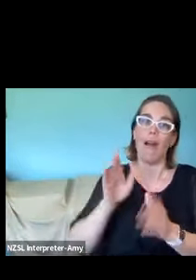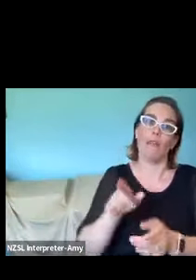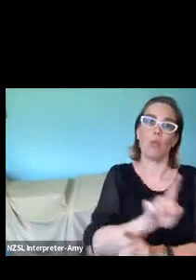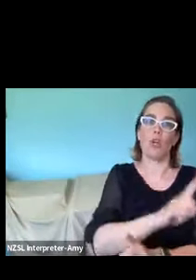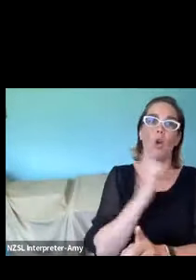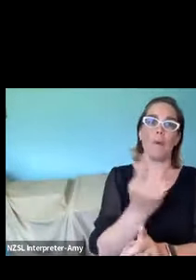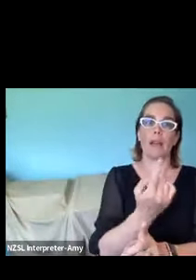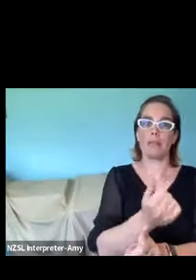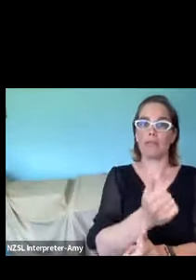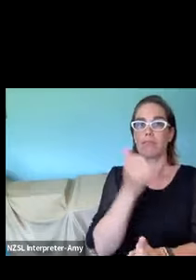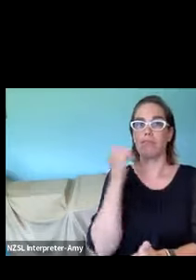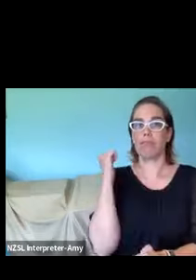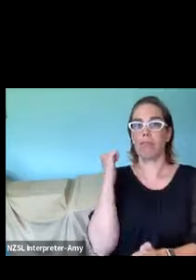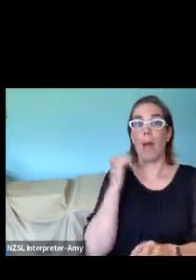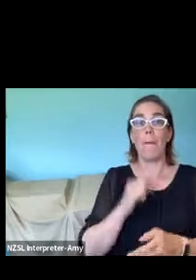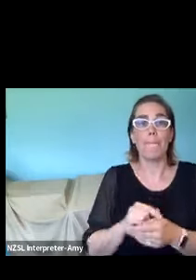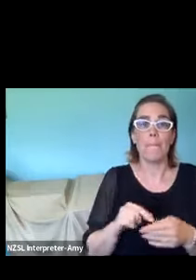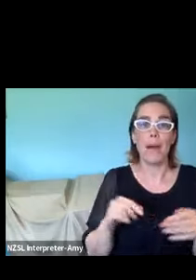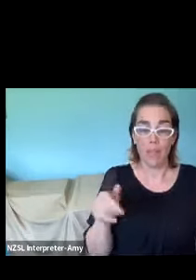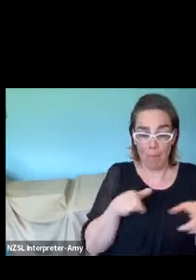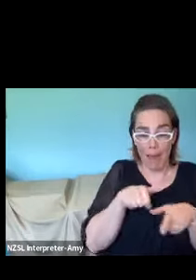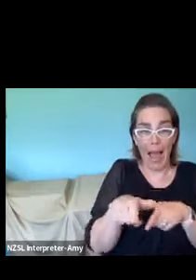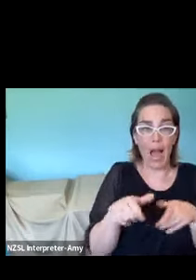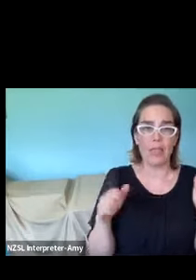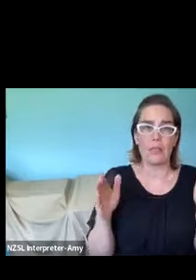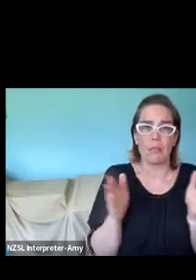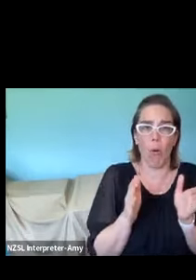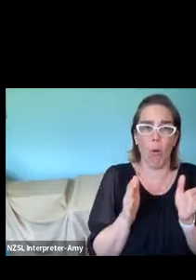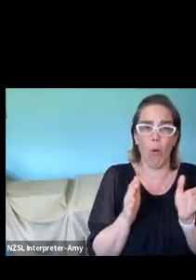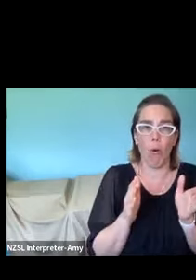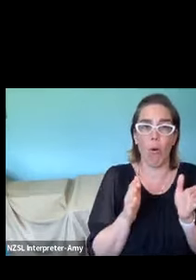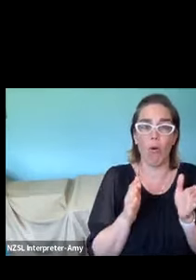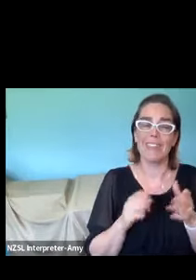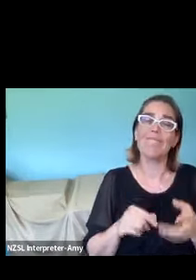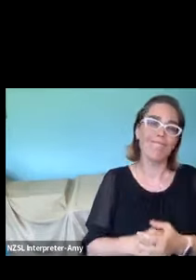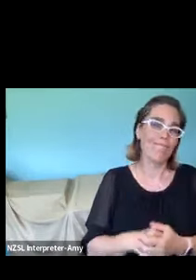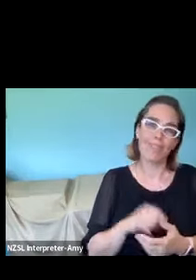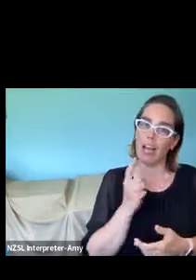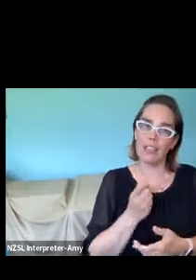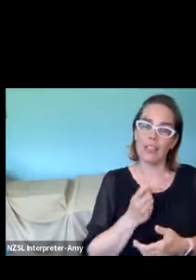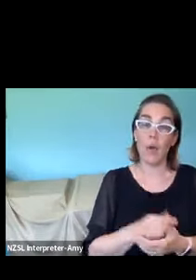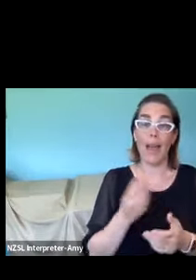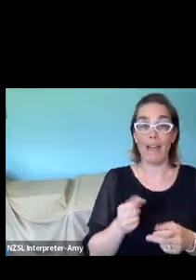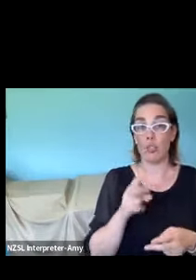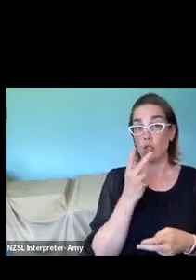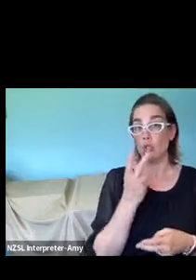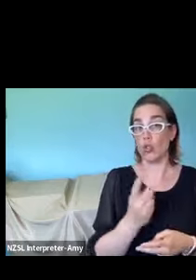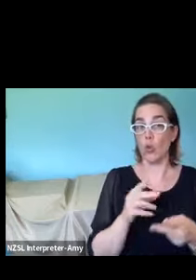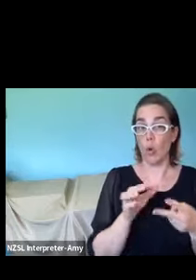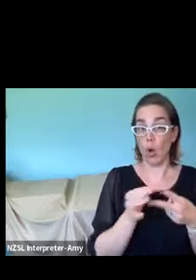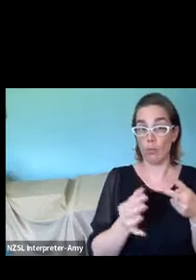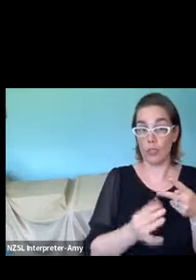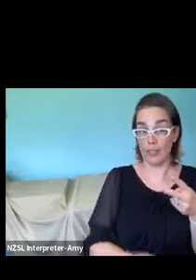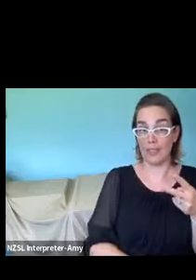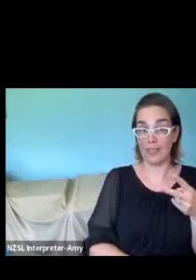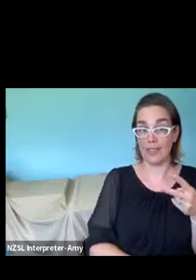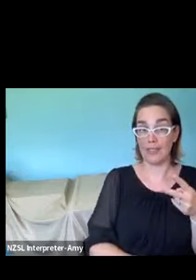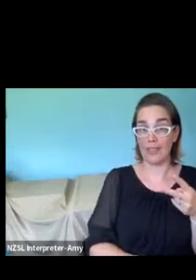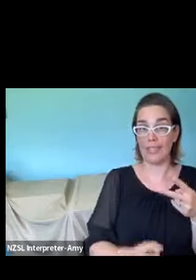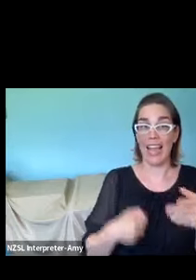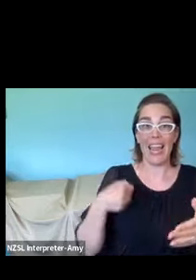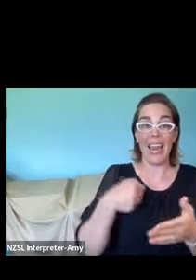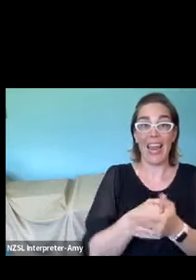the pathway was too skinny, so I had two options: go on the curb or hit the tree.